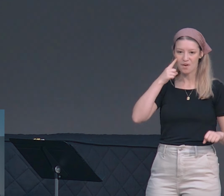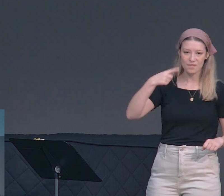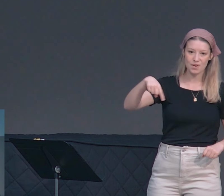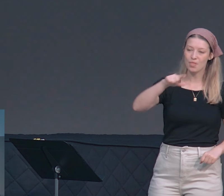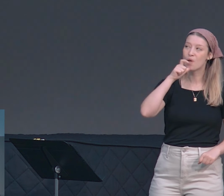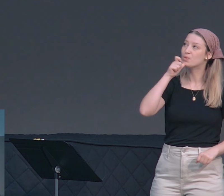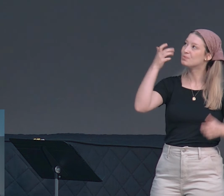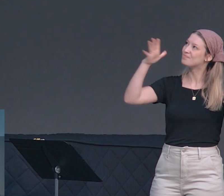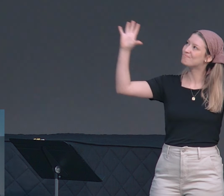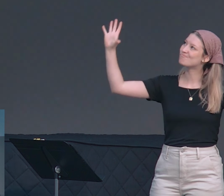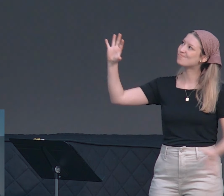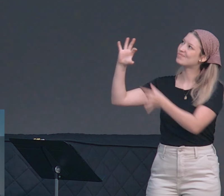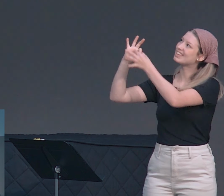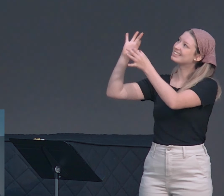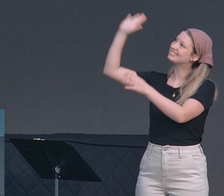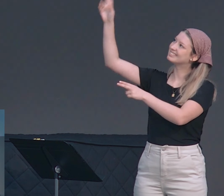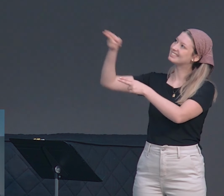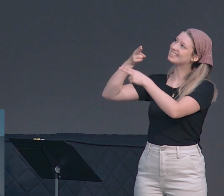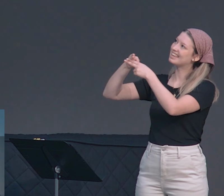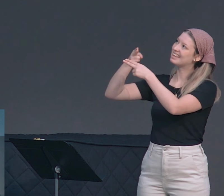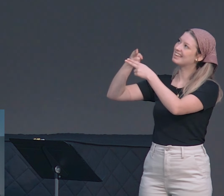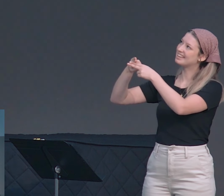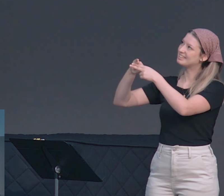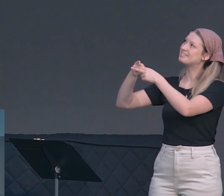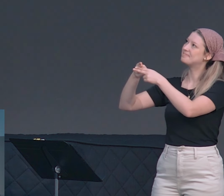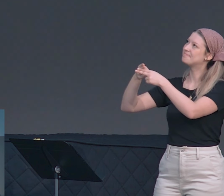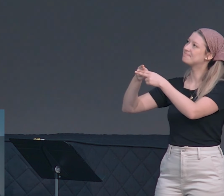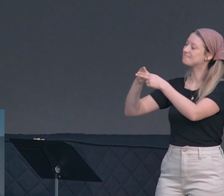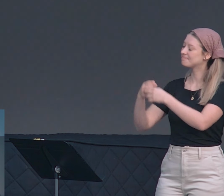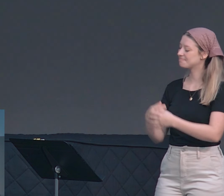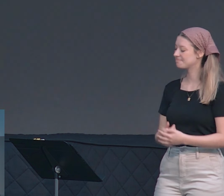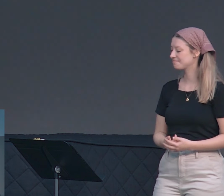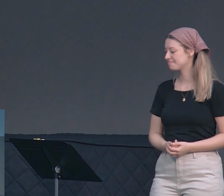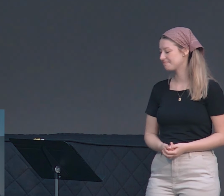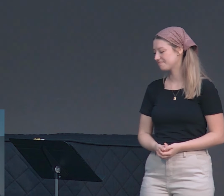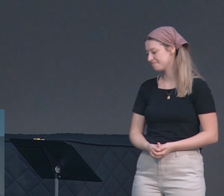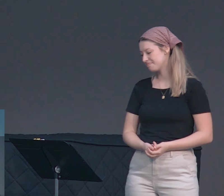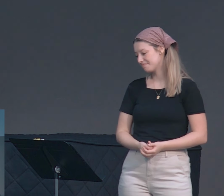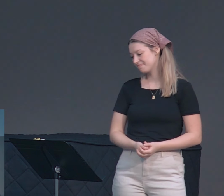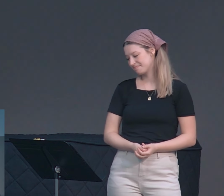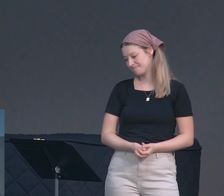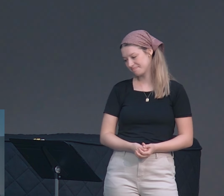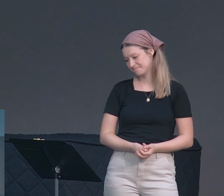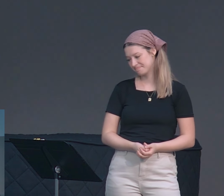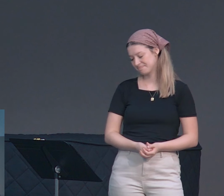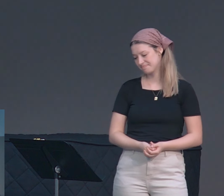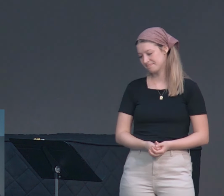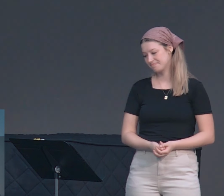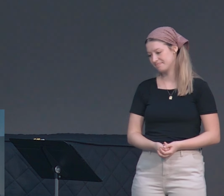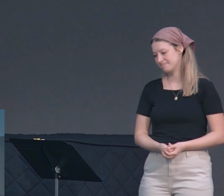all things are possible for all who call upon.